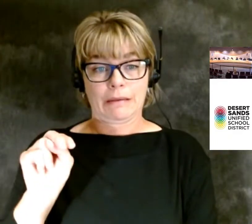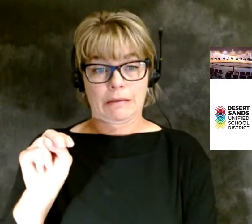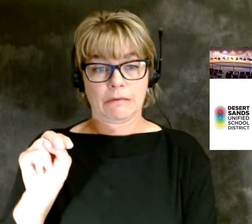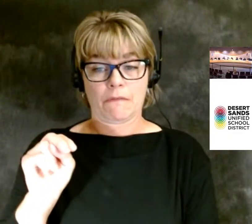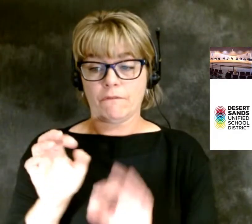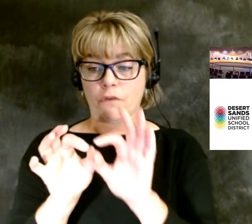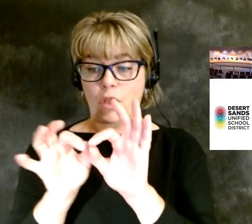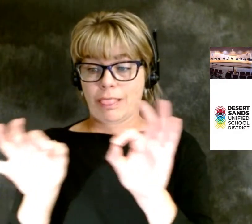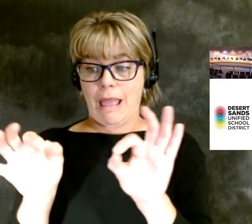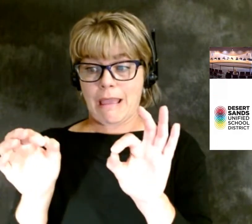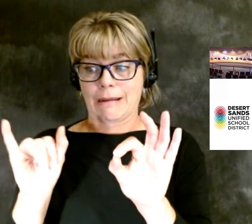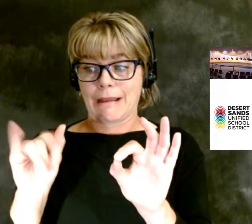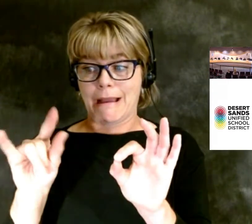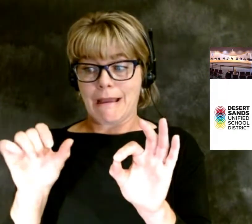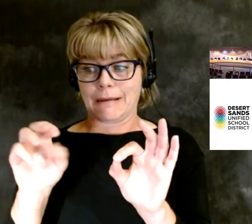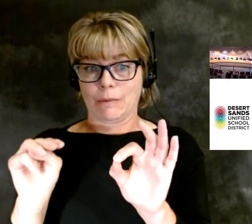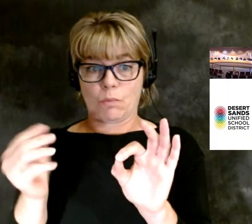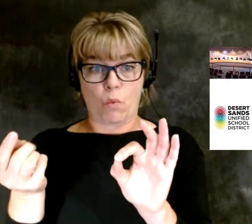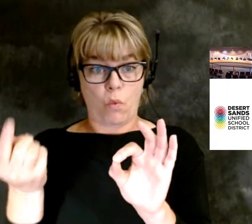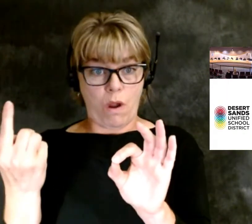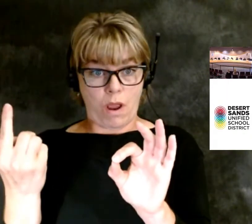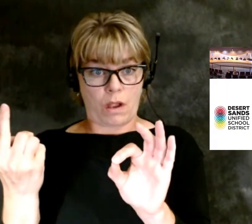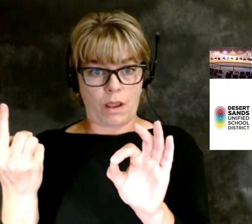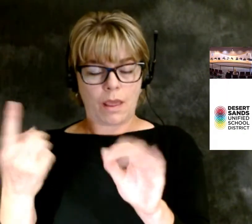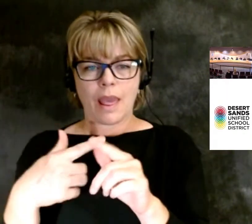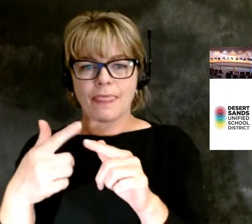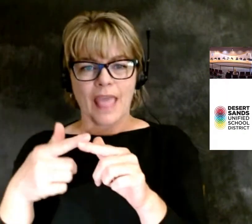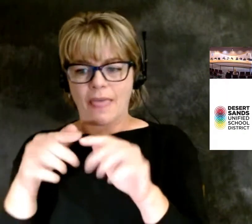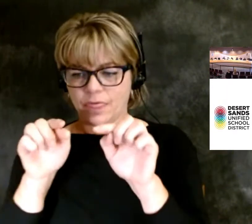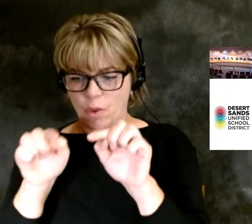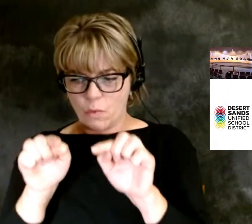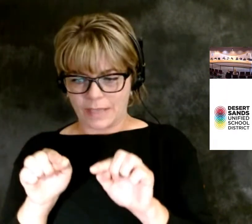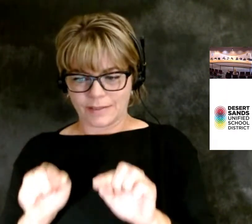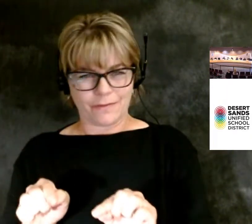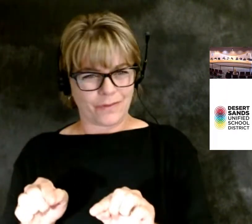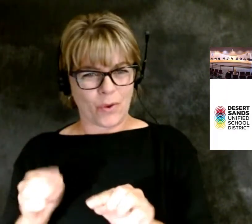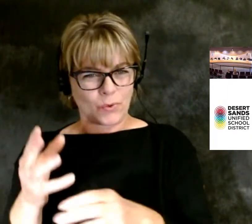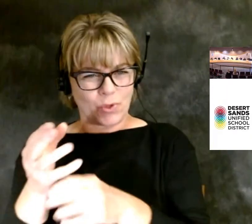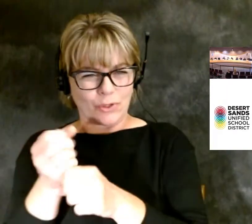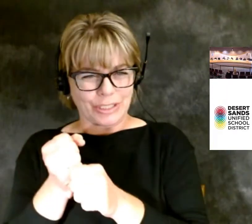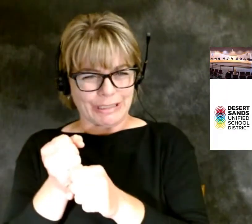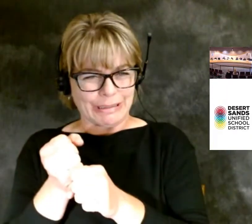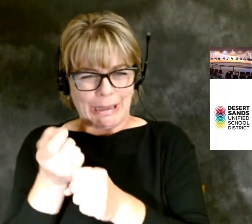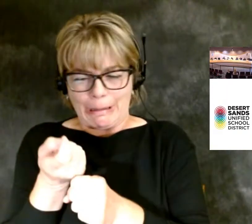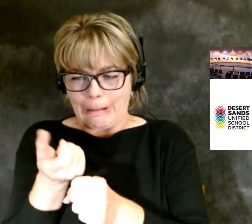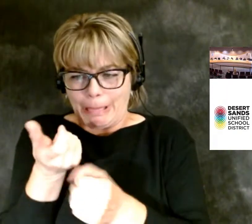are getting, you know, pennies. So again, you know, maybe we need to,